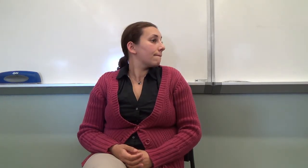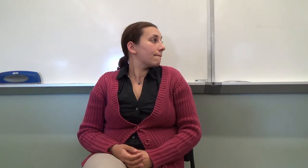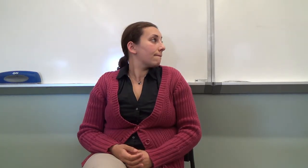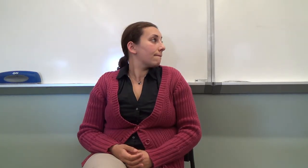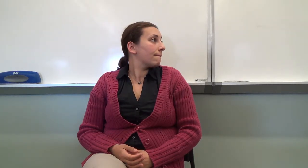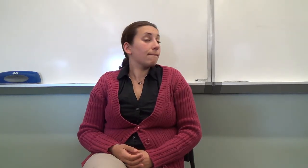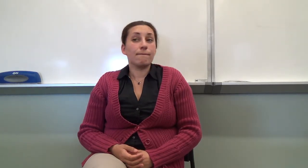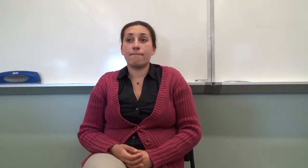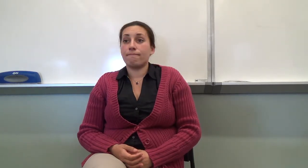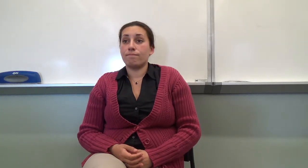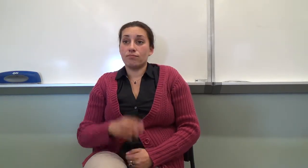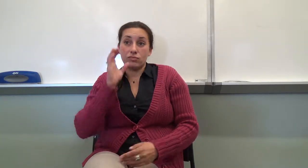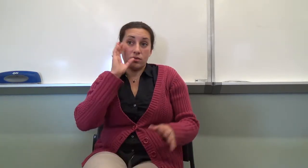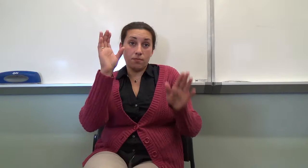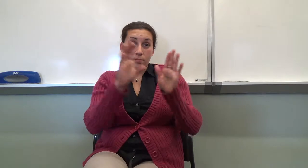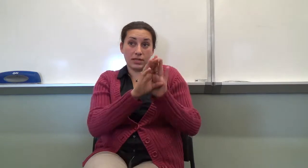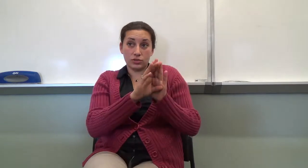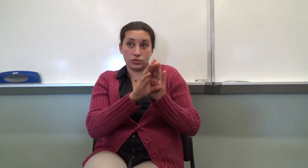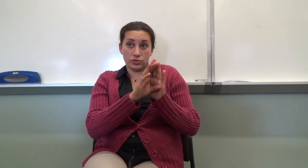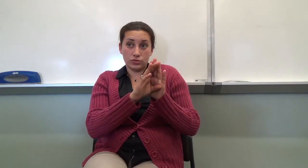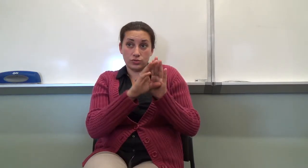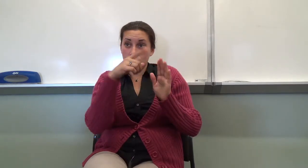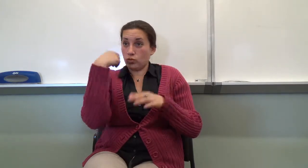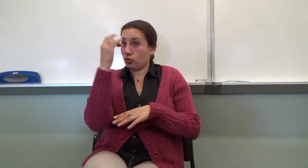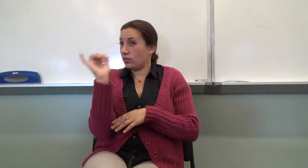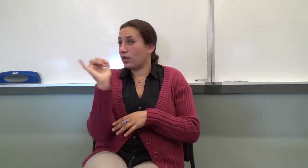So the picture would look something like this.